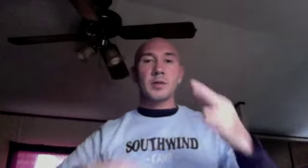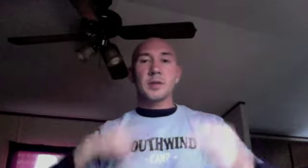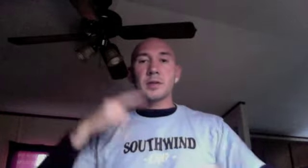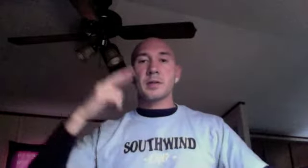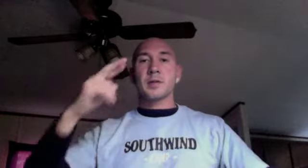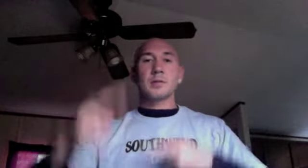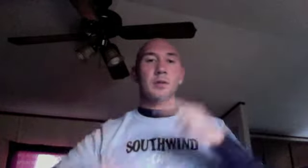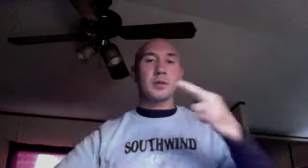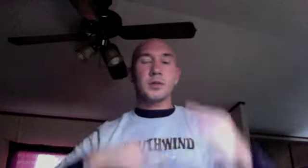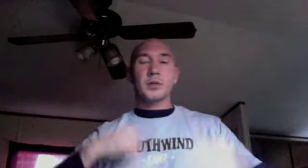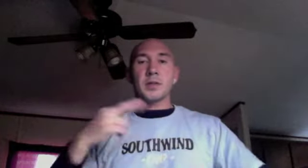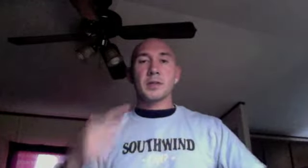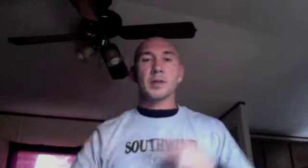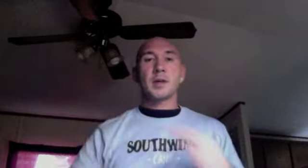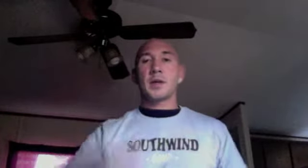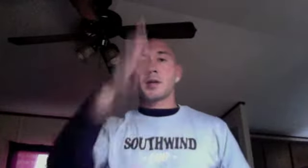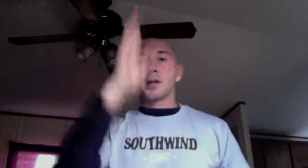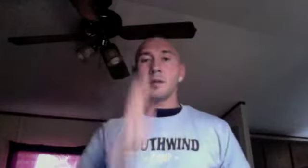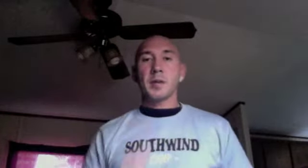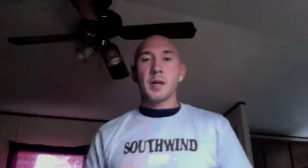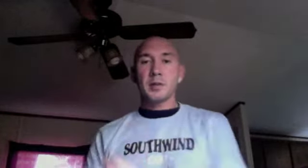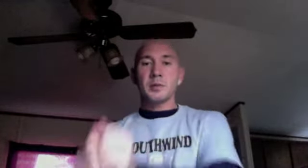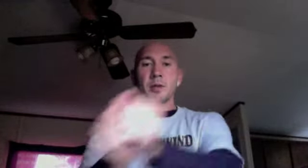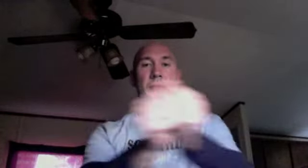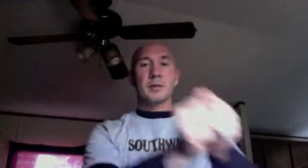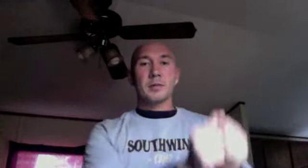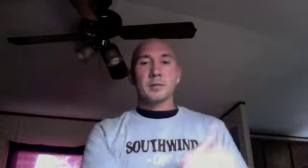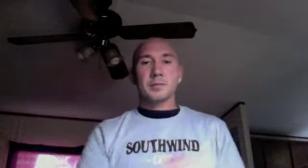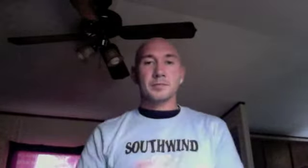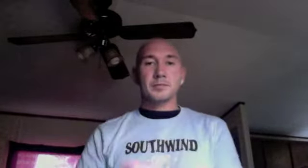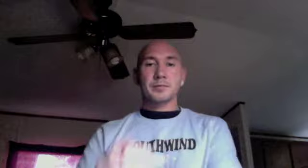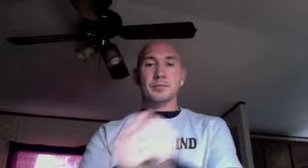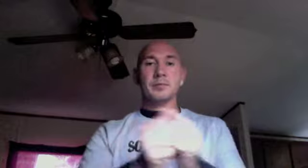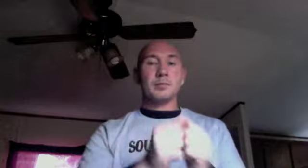Rejoice, rejoice, Emmanuel